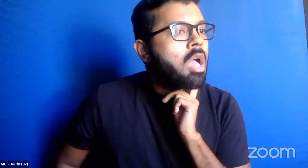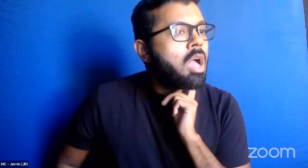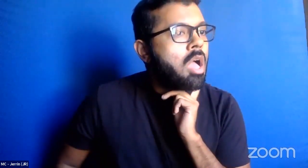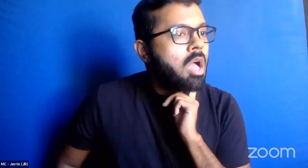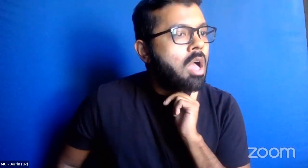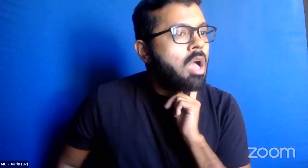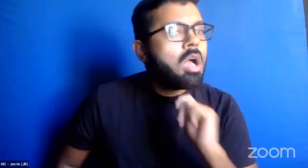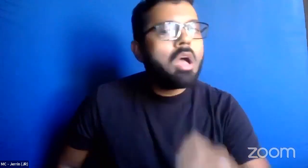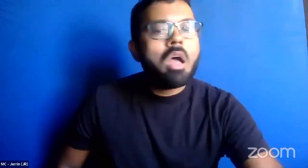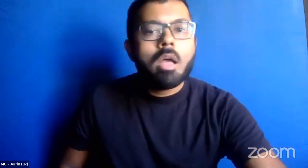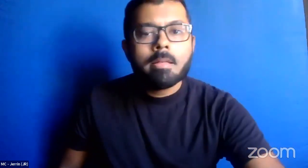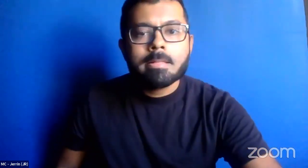One moment.